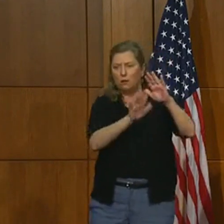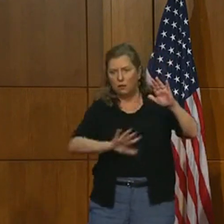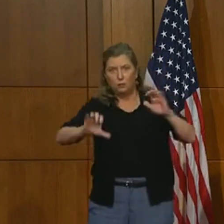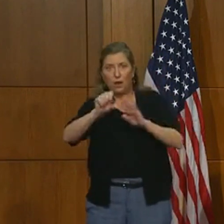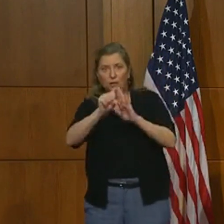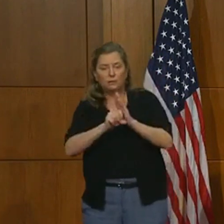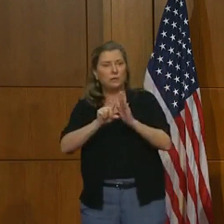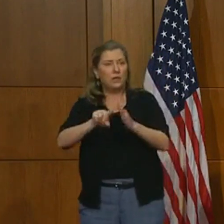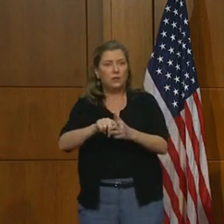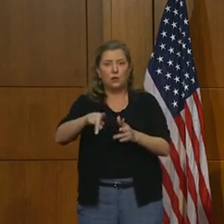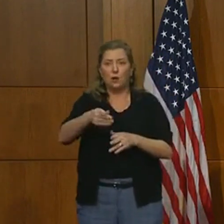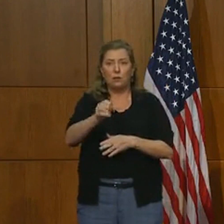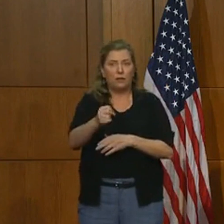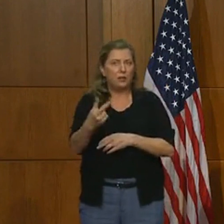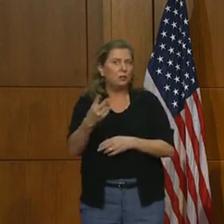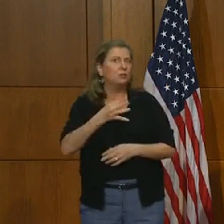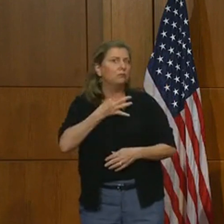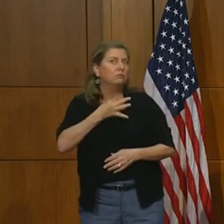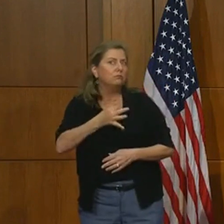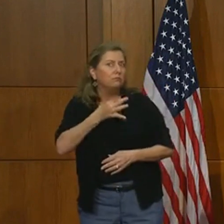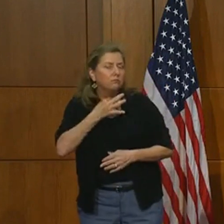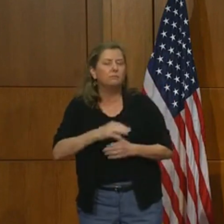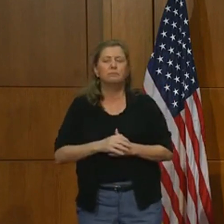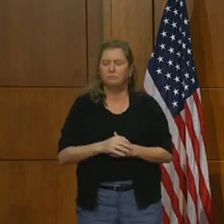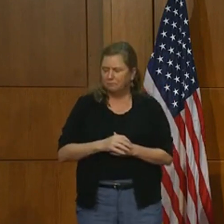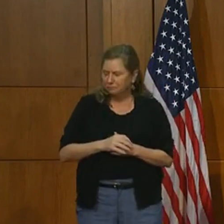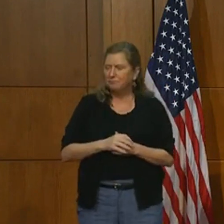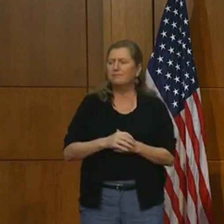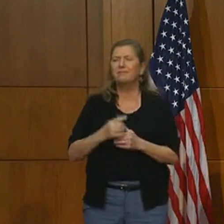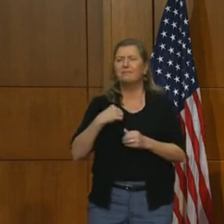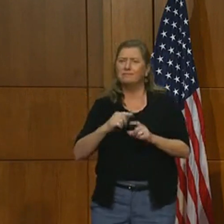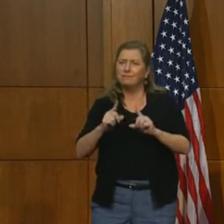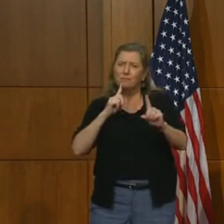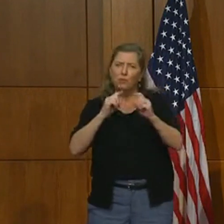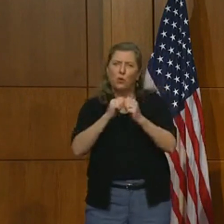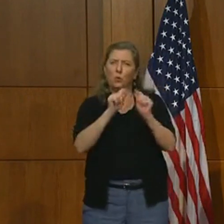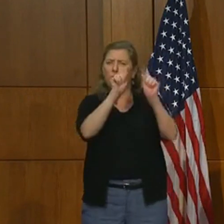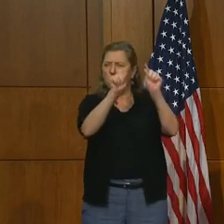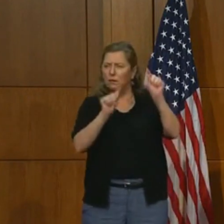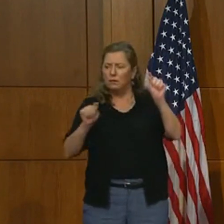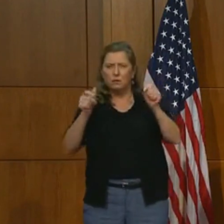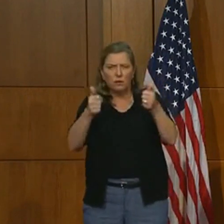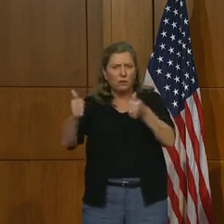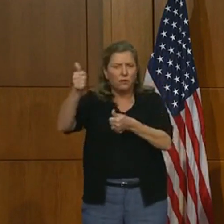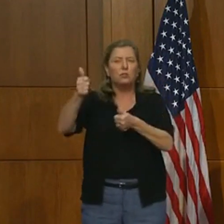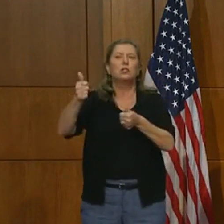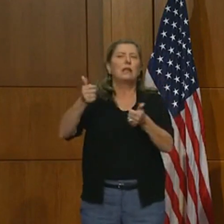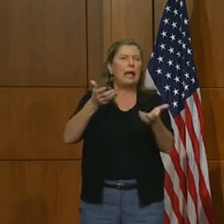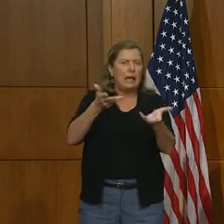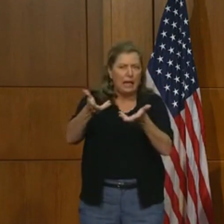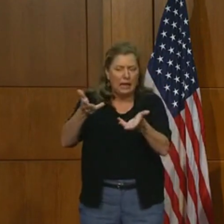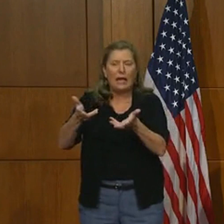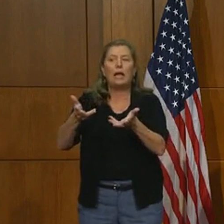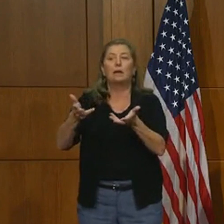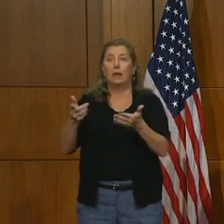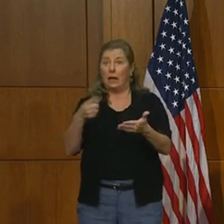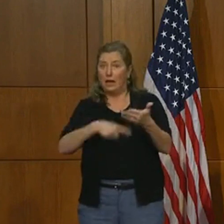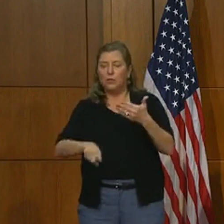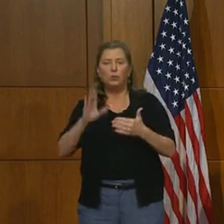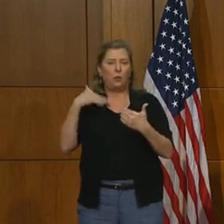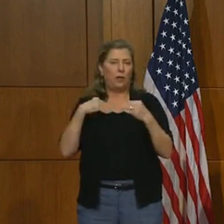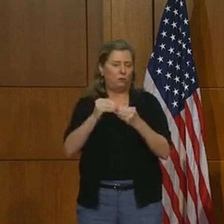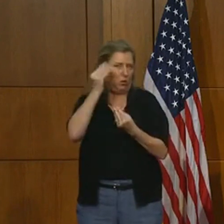2. We are in frequent communication with officials in those localities, and we'll have more information to share next